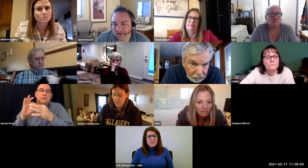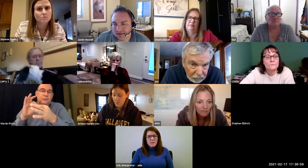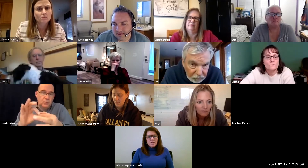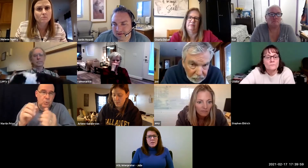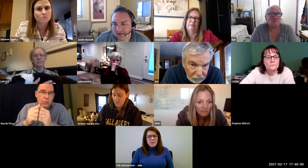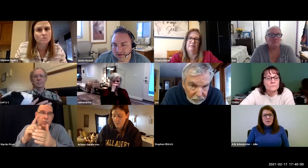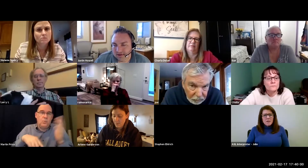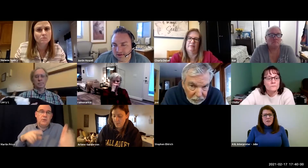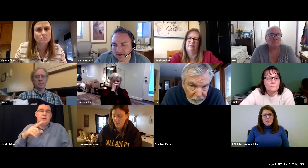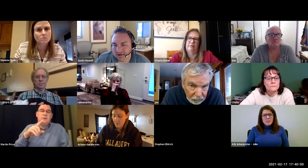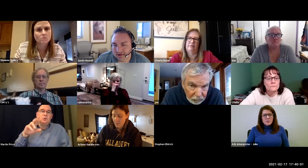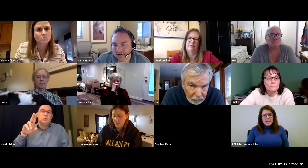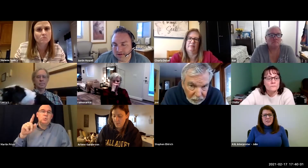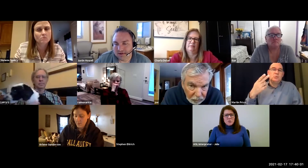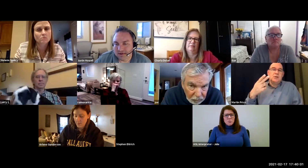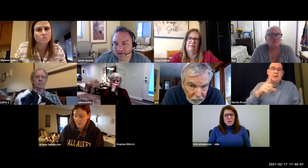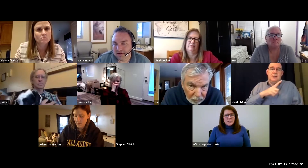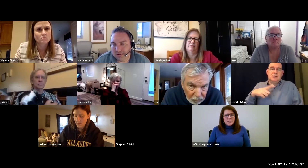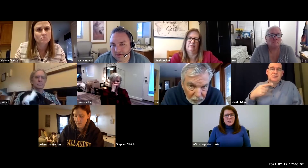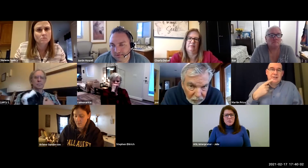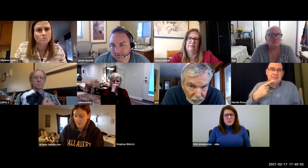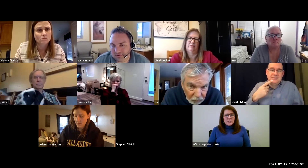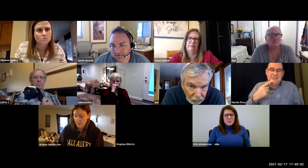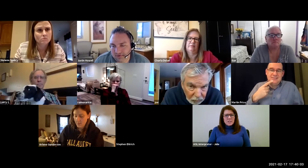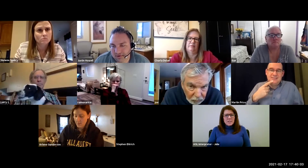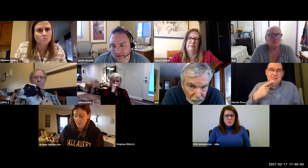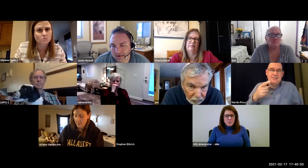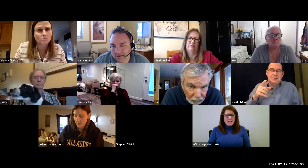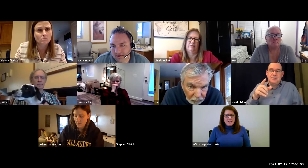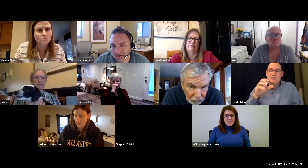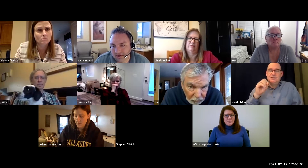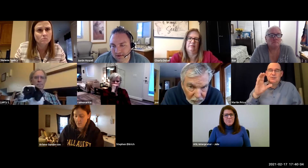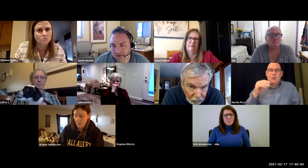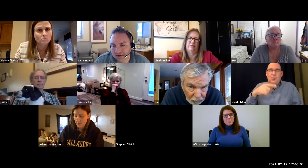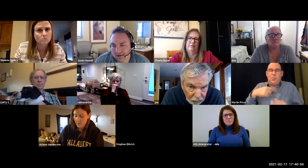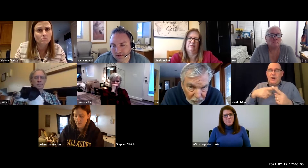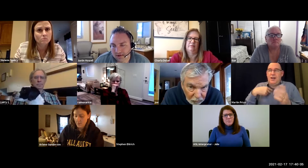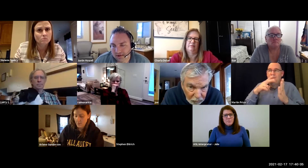bylaws is related to what the Utah legislature says.